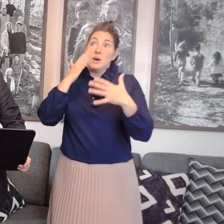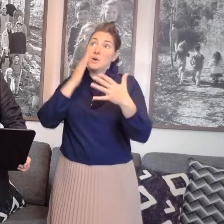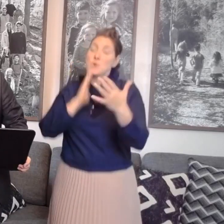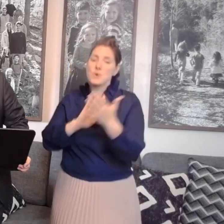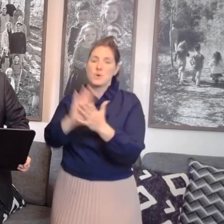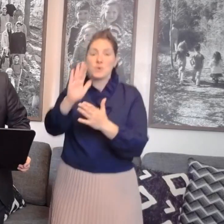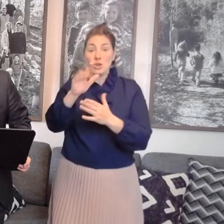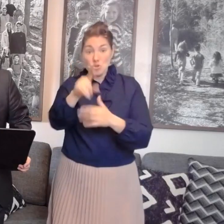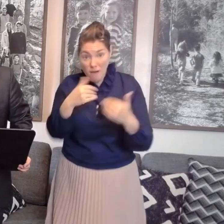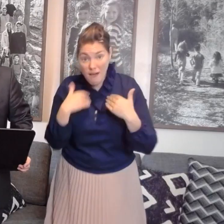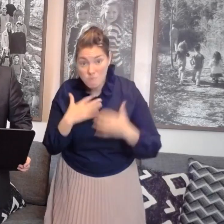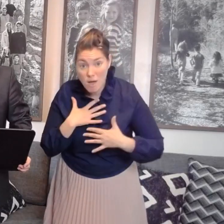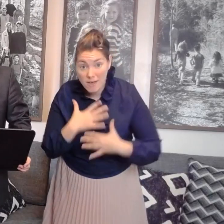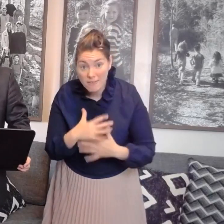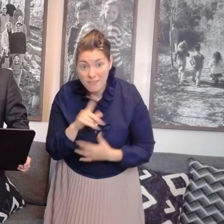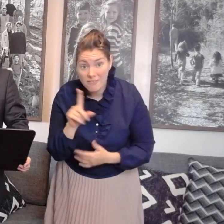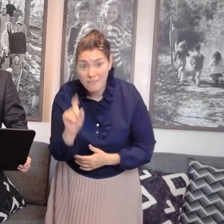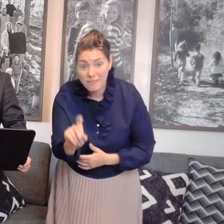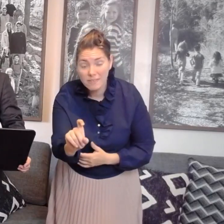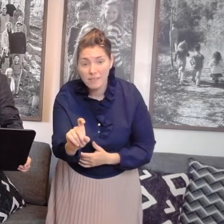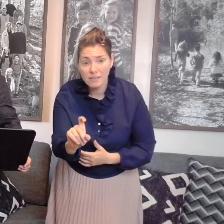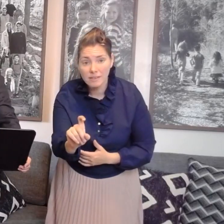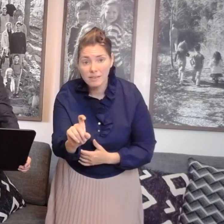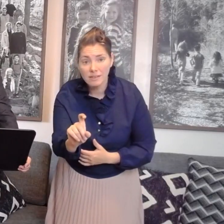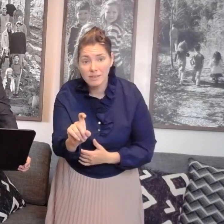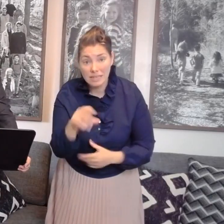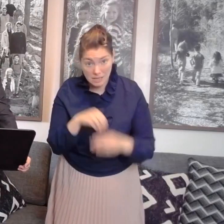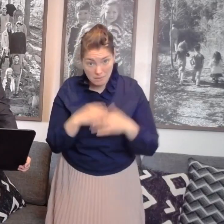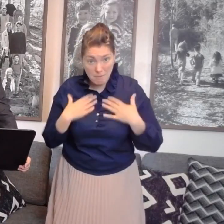Is there breath in your body?